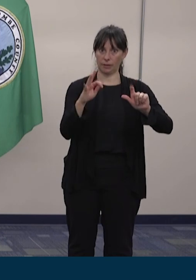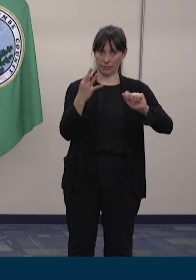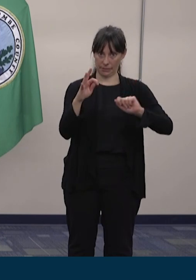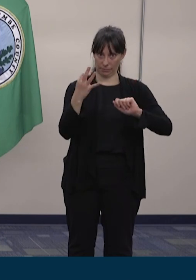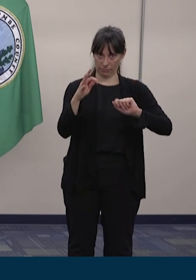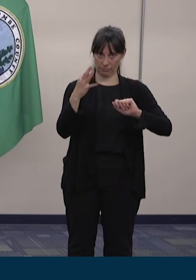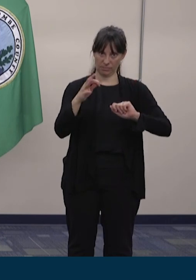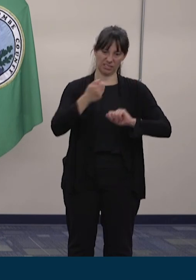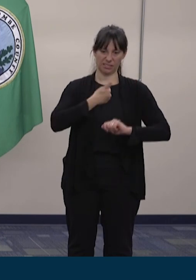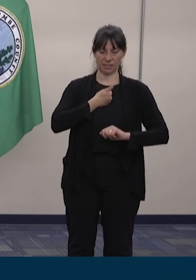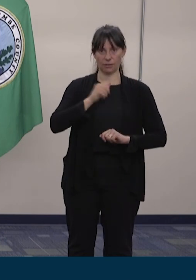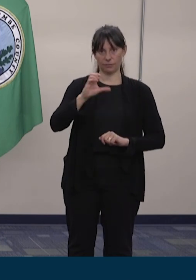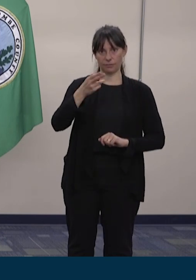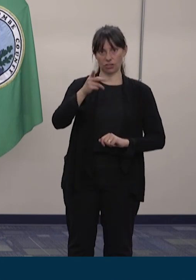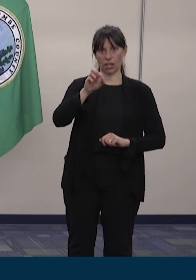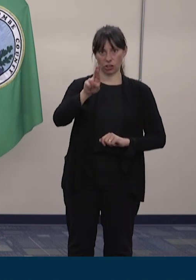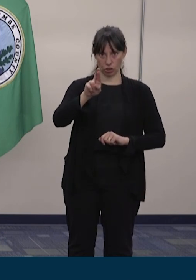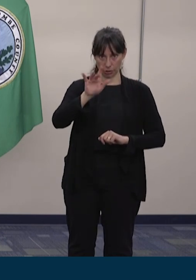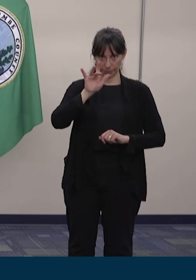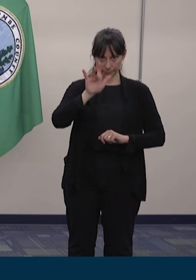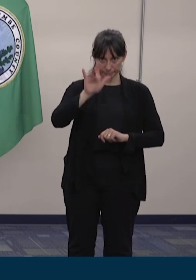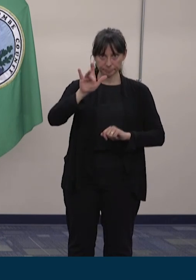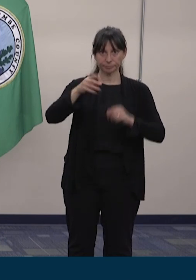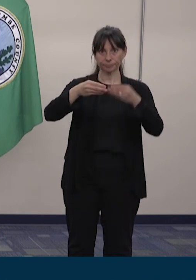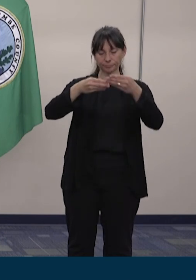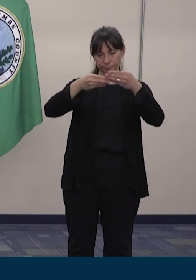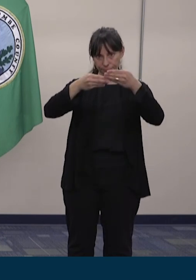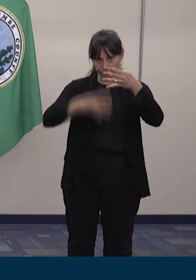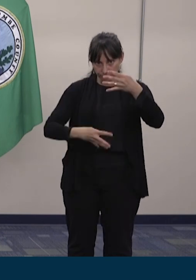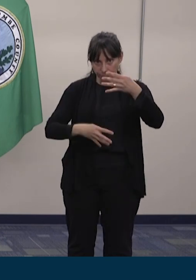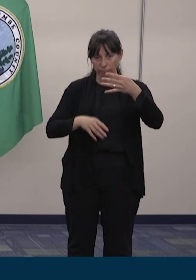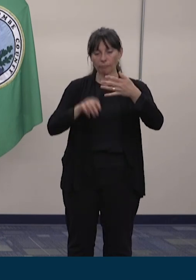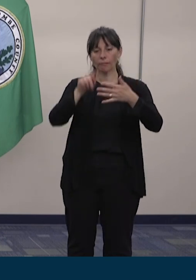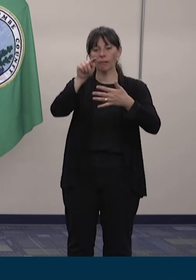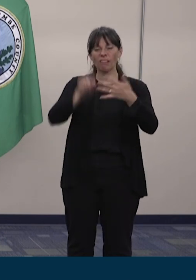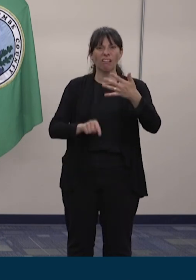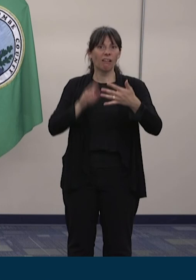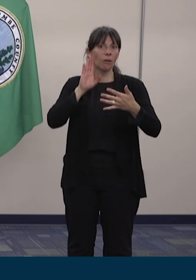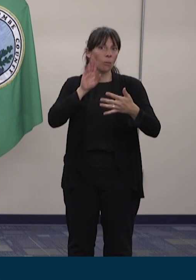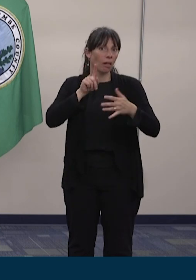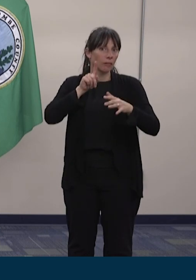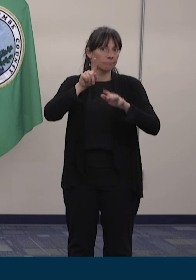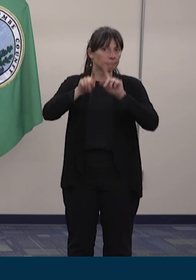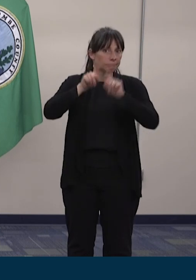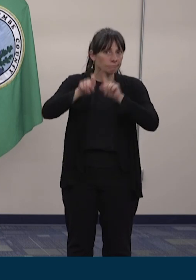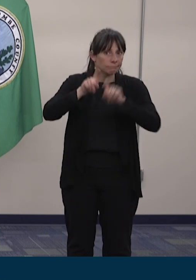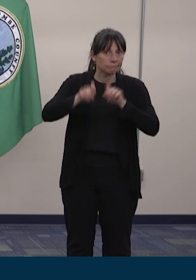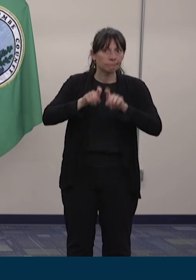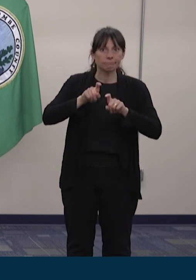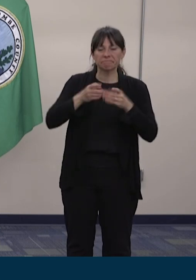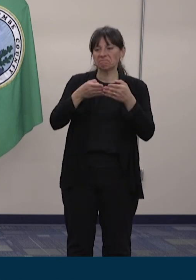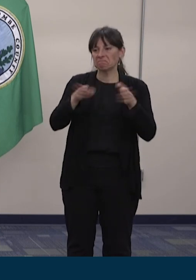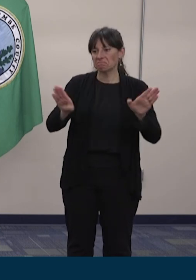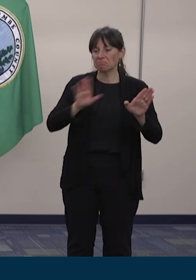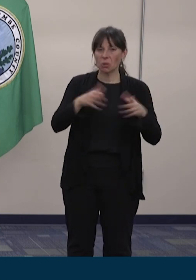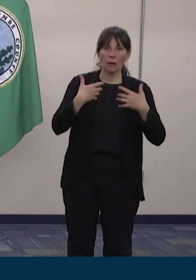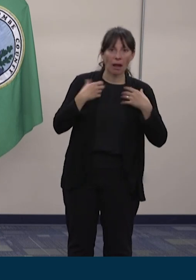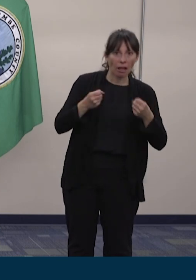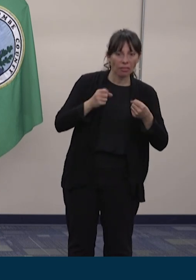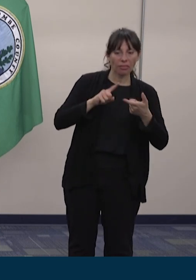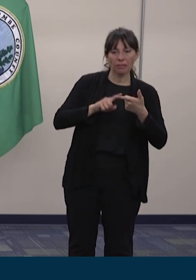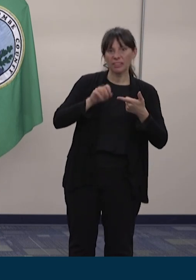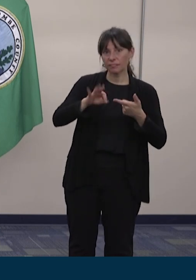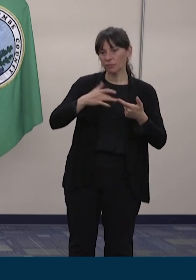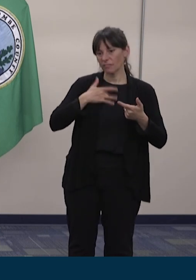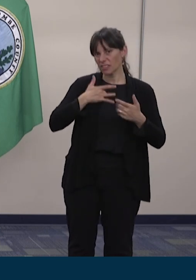Follow the autorrevisión. prompts to share information about your Y entonces ahí health, puedes compartir información sobre any symptoms you're having, tu salud, and your health los history. síntomas